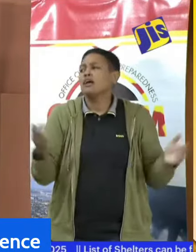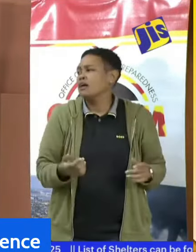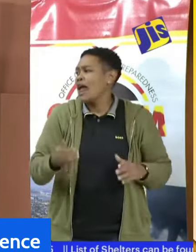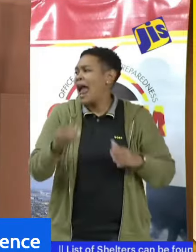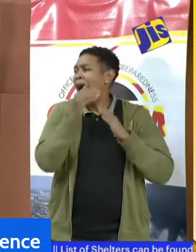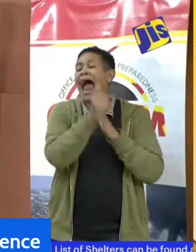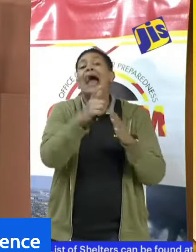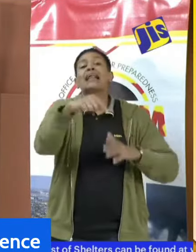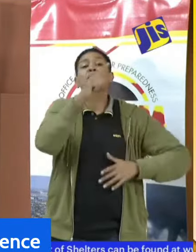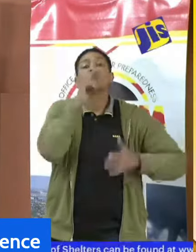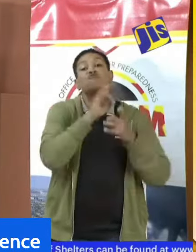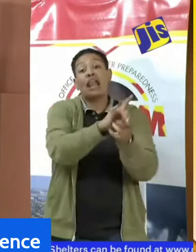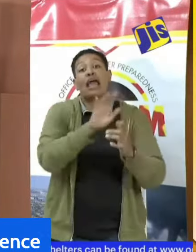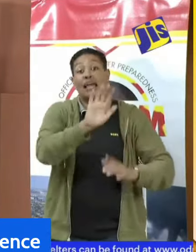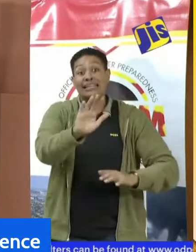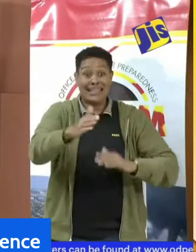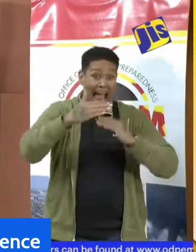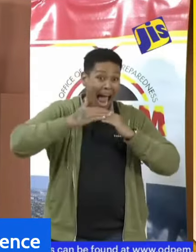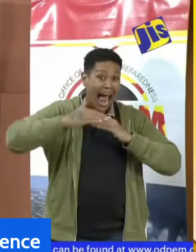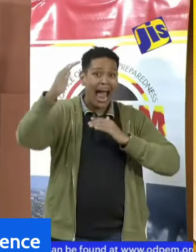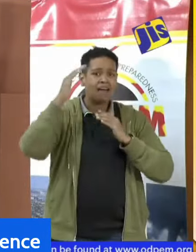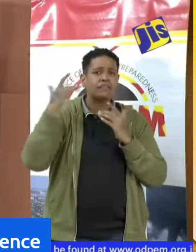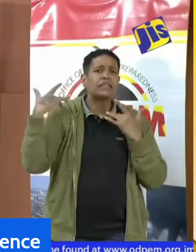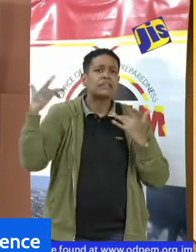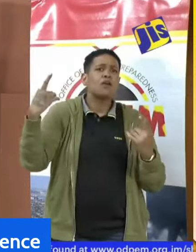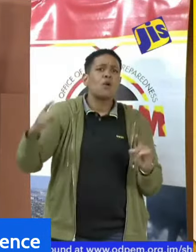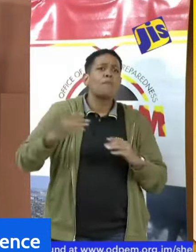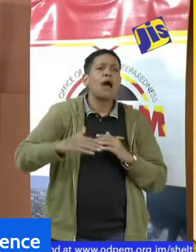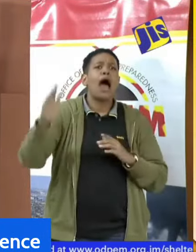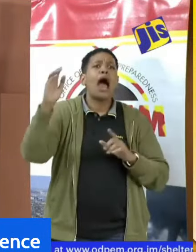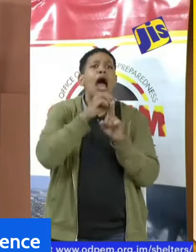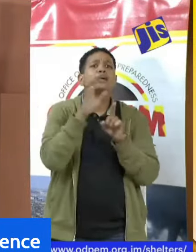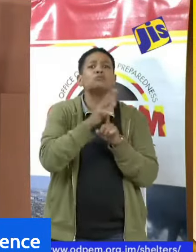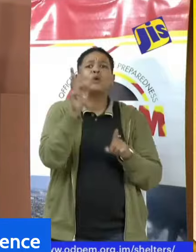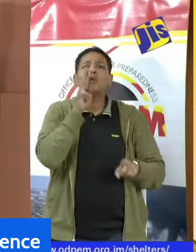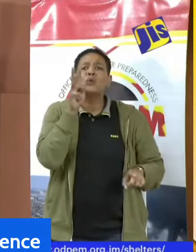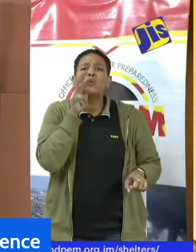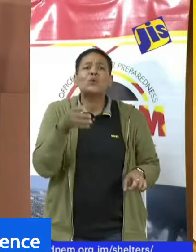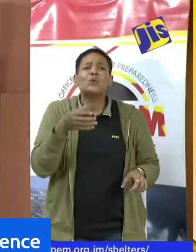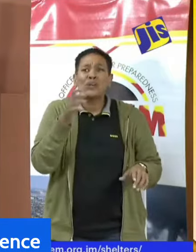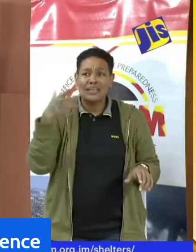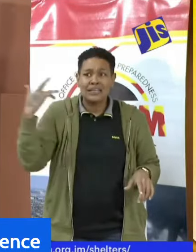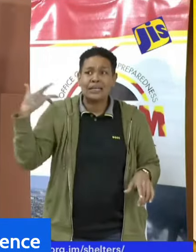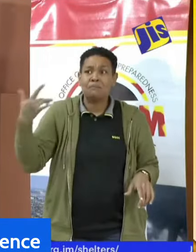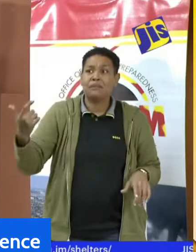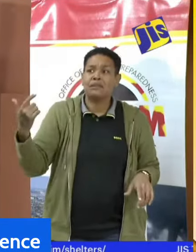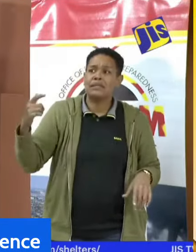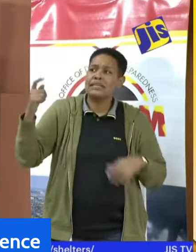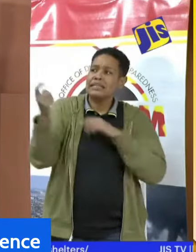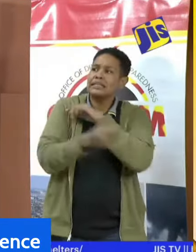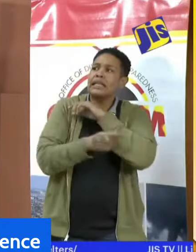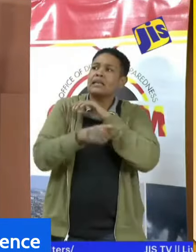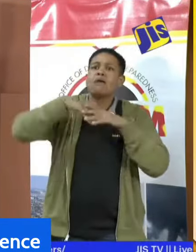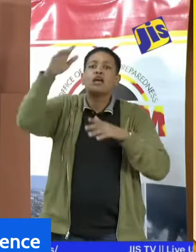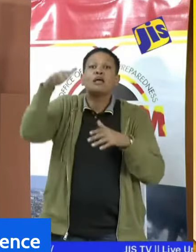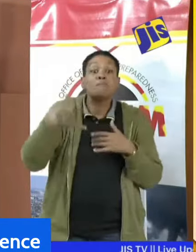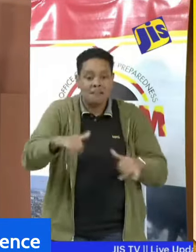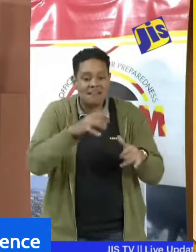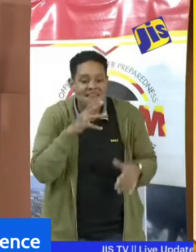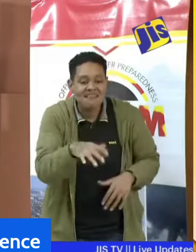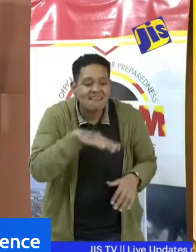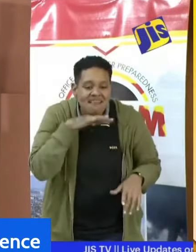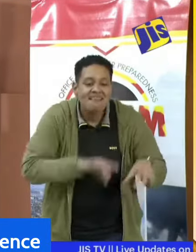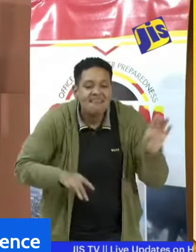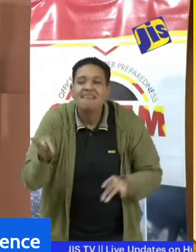Guide them as it relates to the after event exposure to water. They're always going to be tempted to go outside and play into the